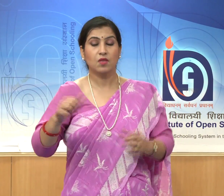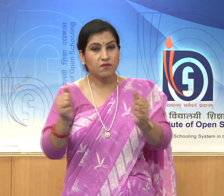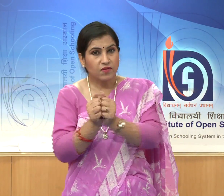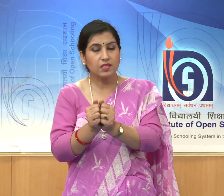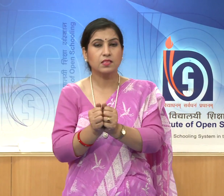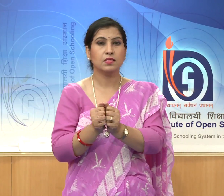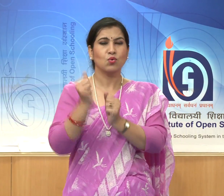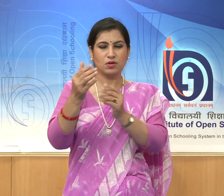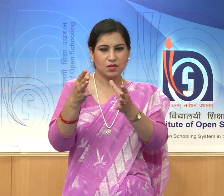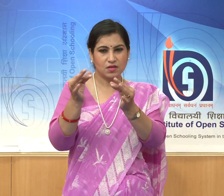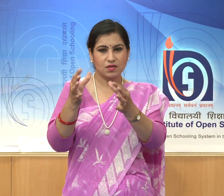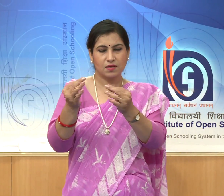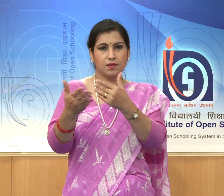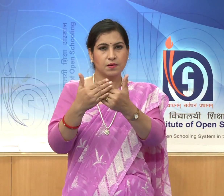with mortar,